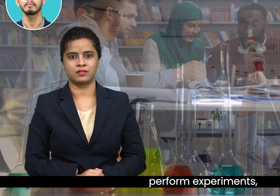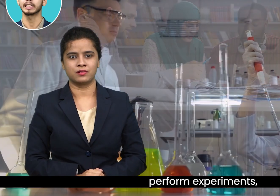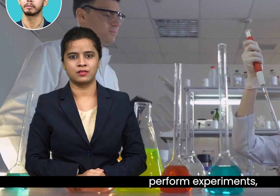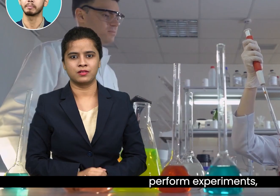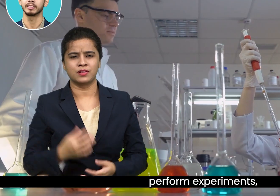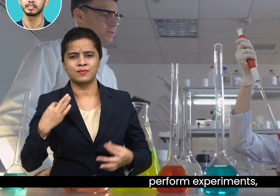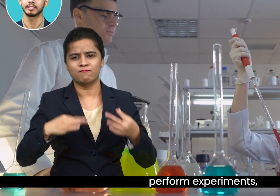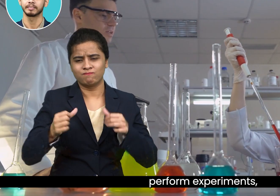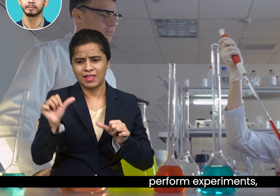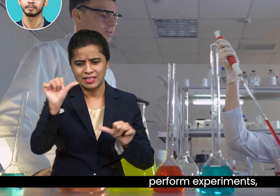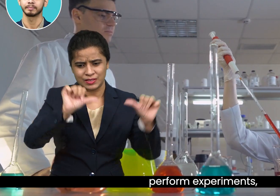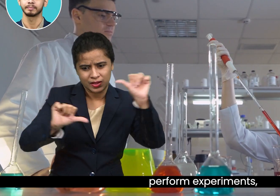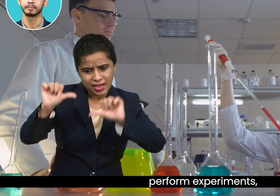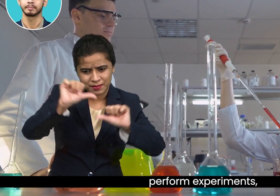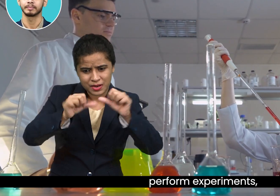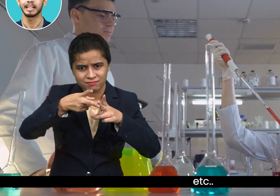perform experiments,